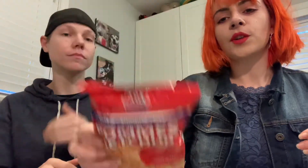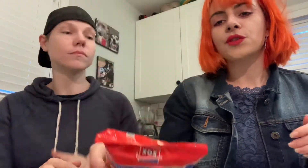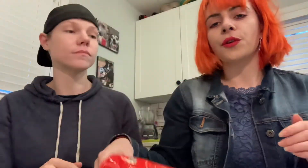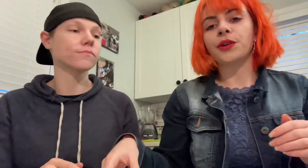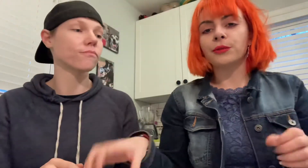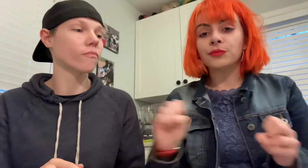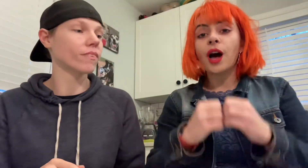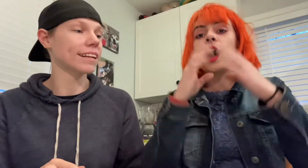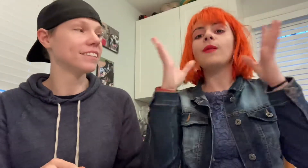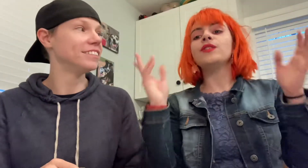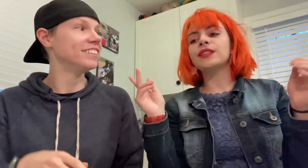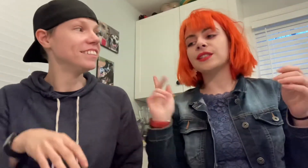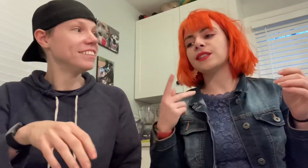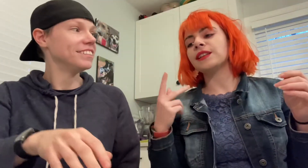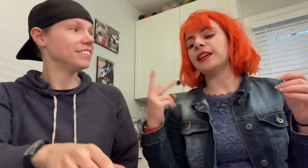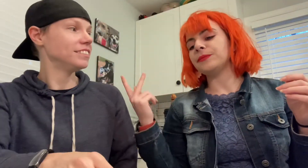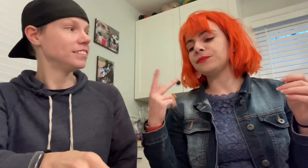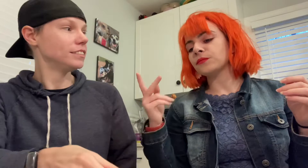So, you know, obviously,